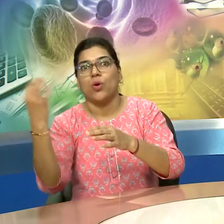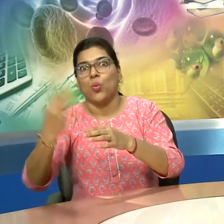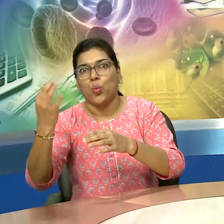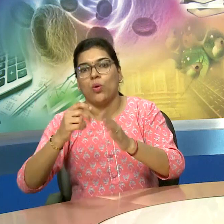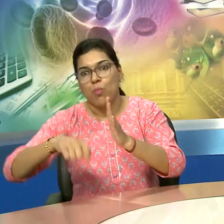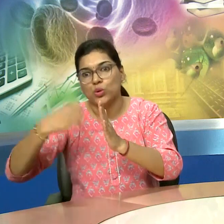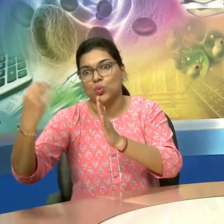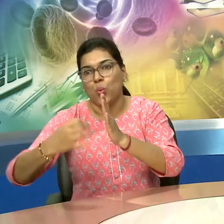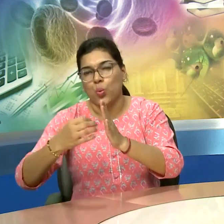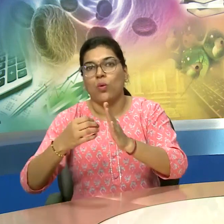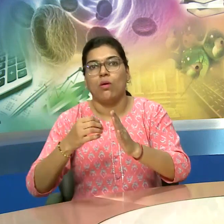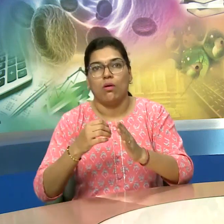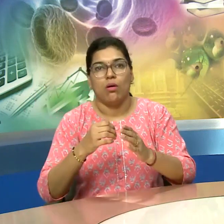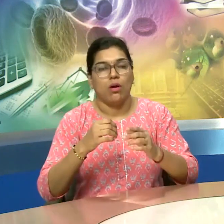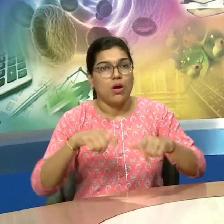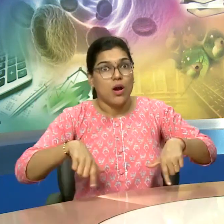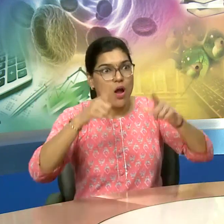factories, and there are so many activities